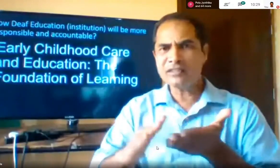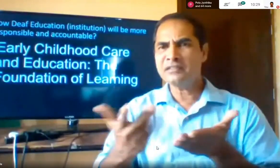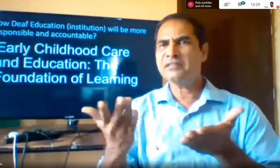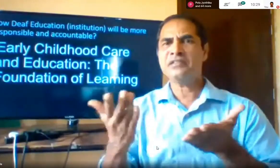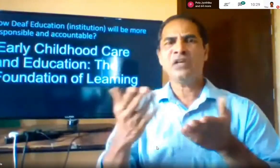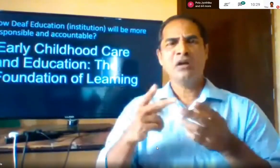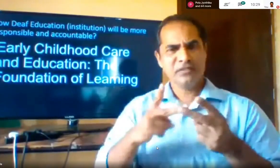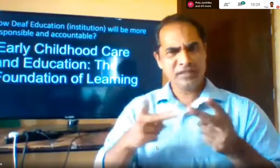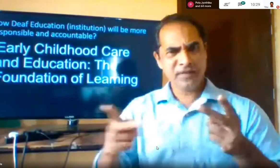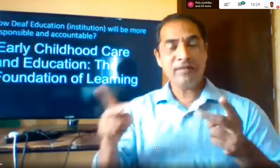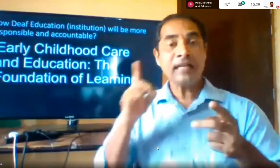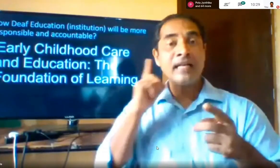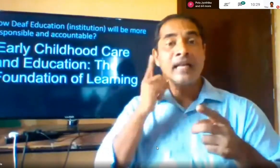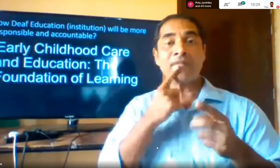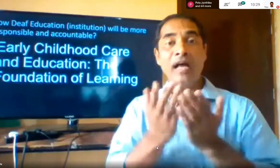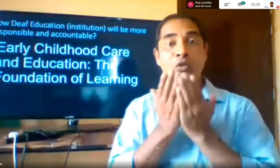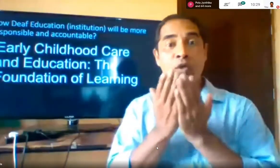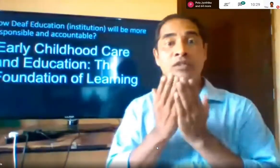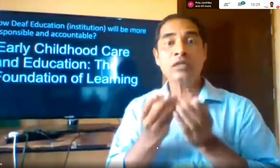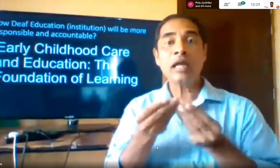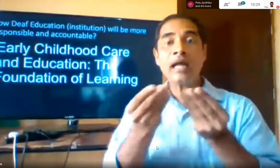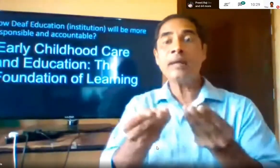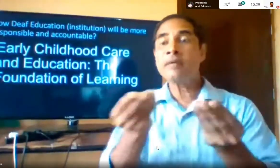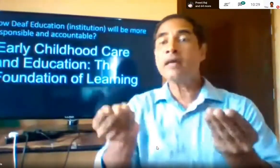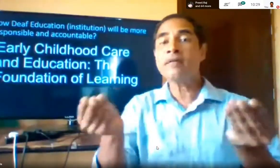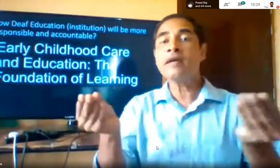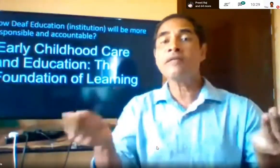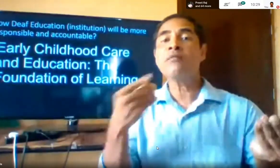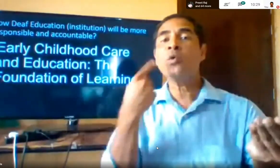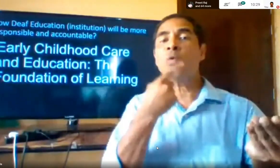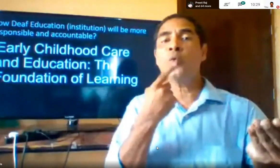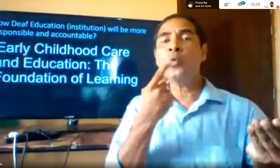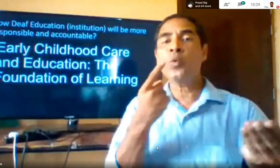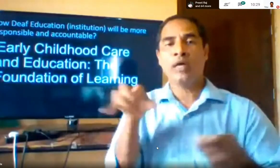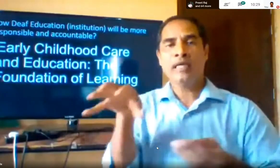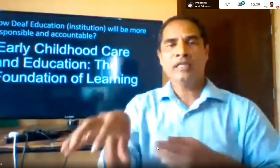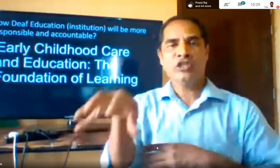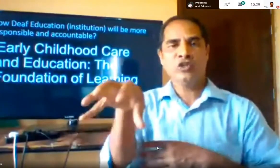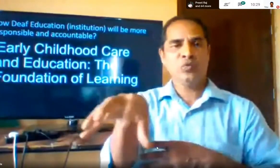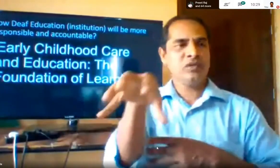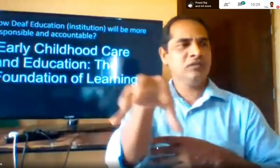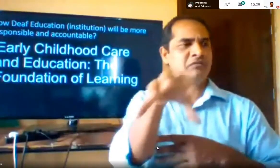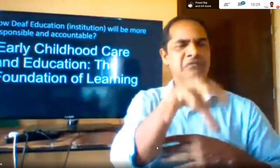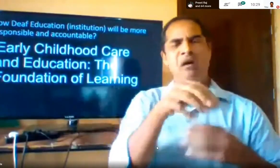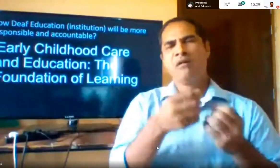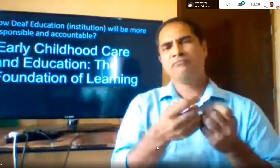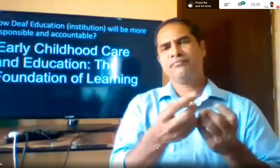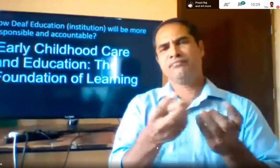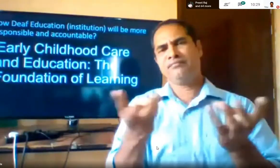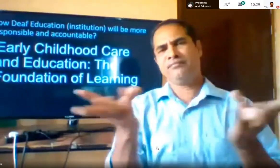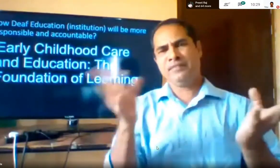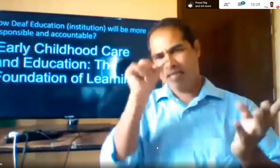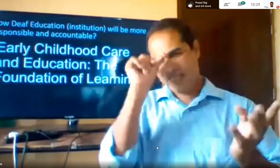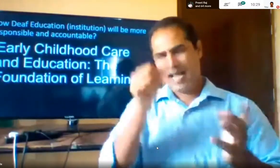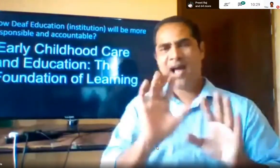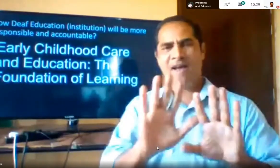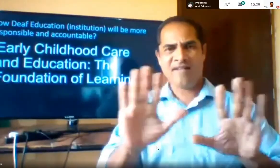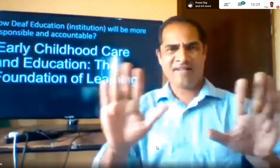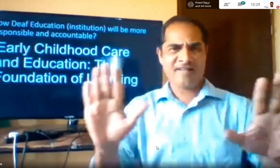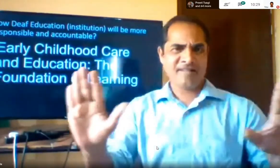NISH, NIHH. So deaf education, giving deaf education, who is responsible for that? There are many centers